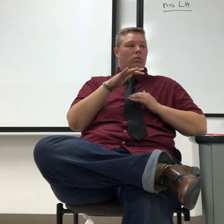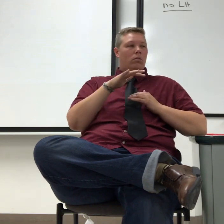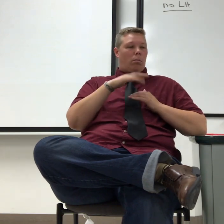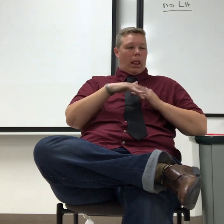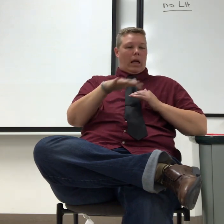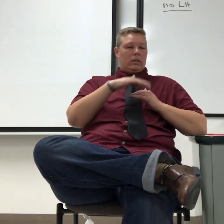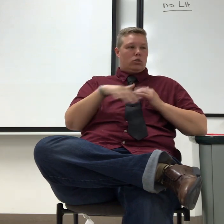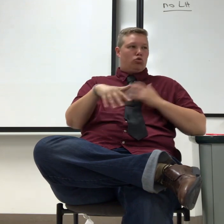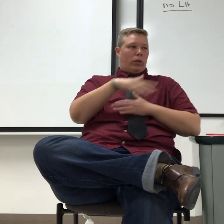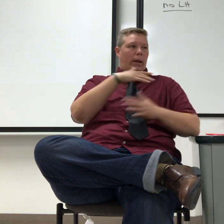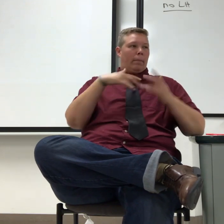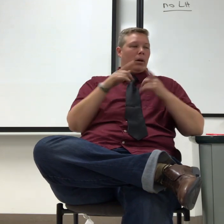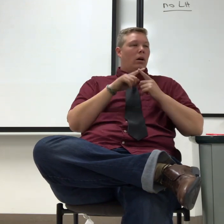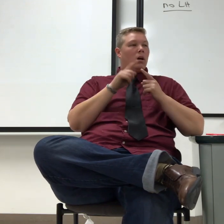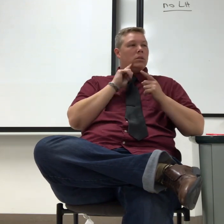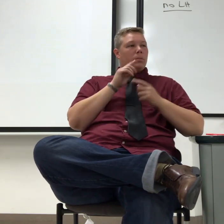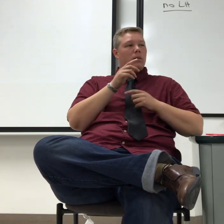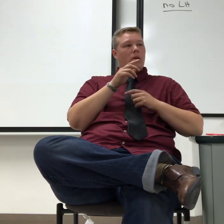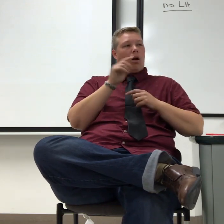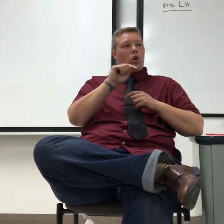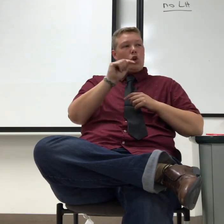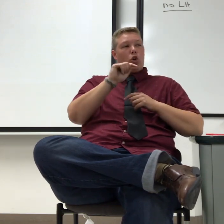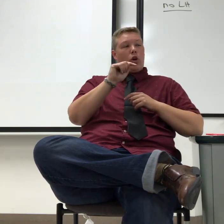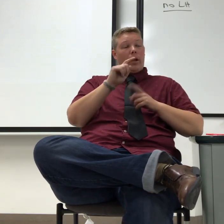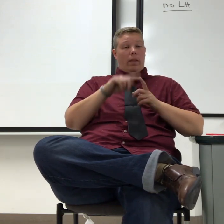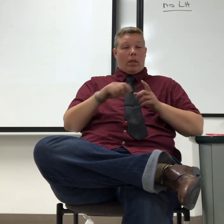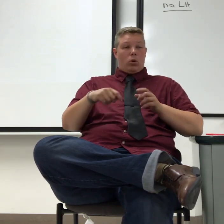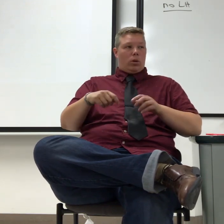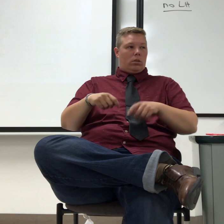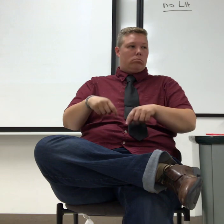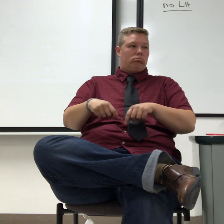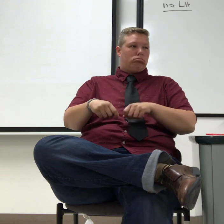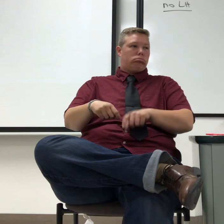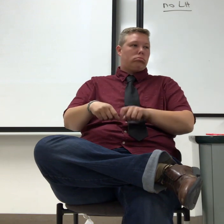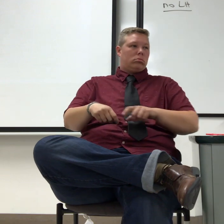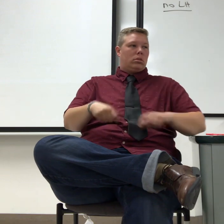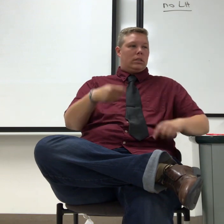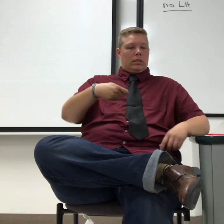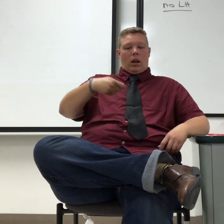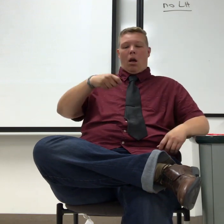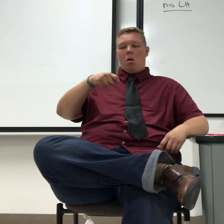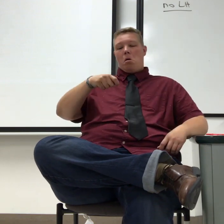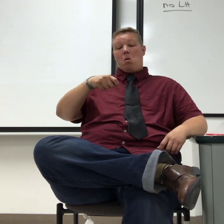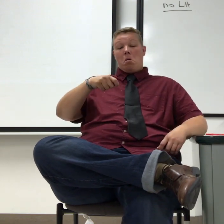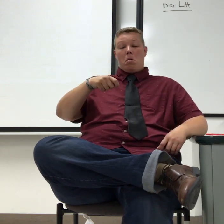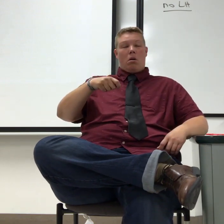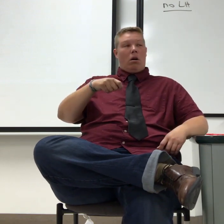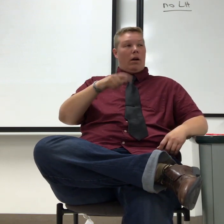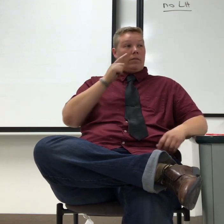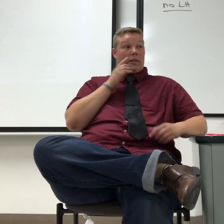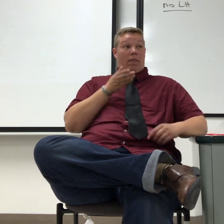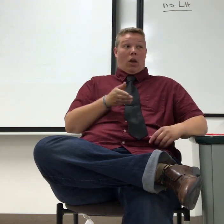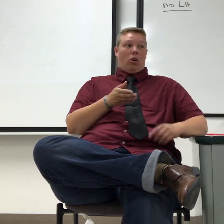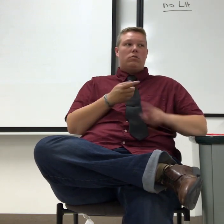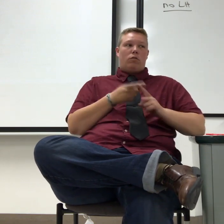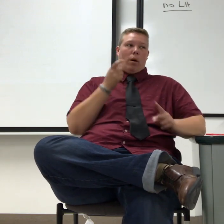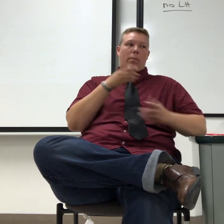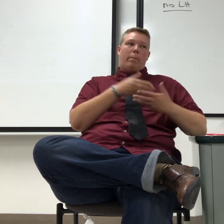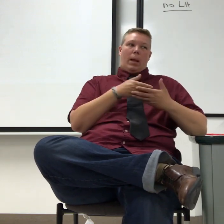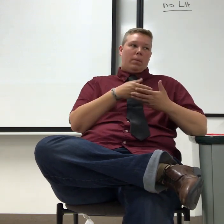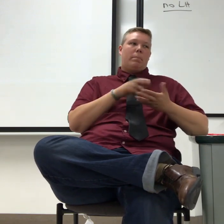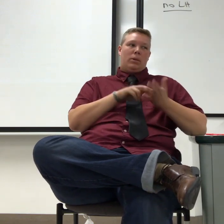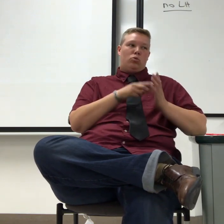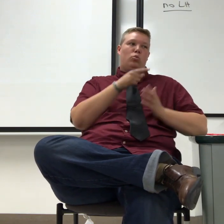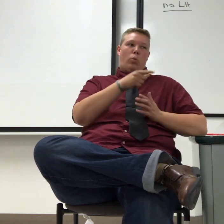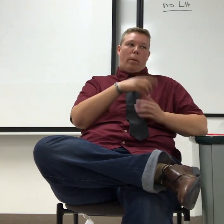urine, you can test it on dipstick. If it's there, it came from the baby, you are pregnant, okay?